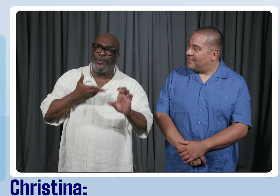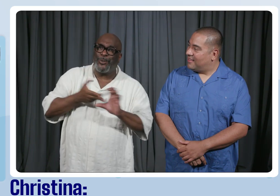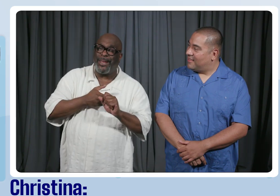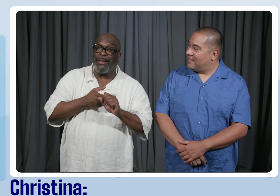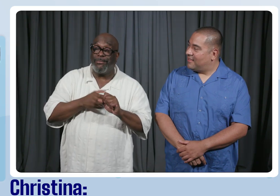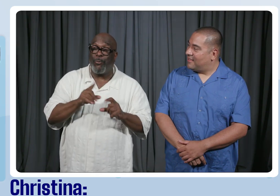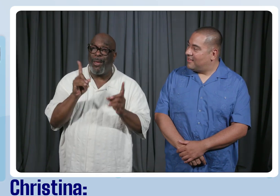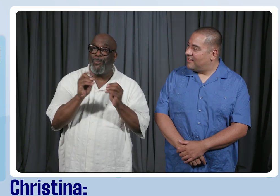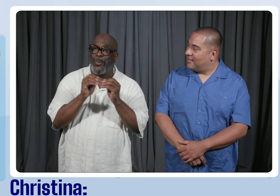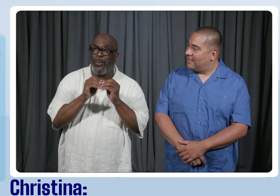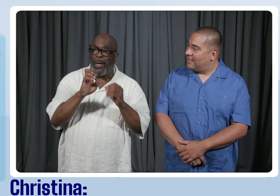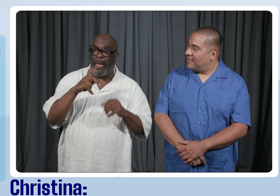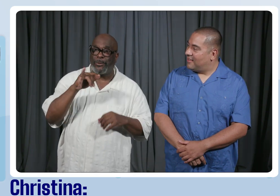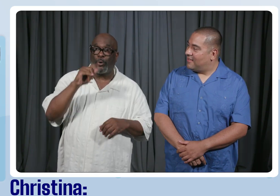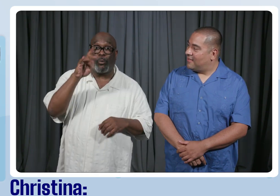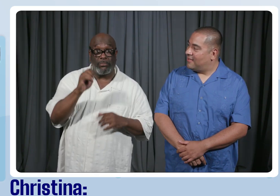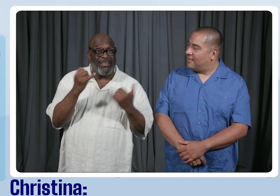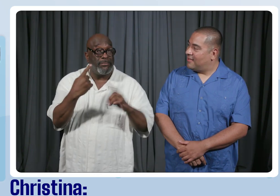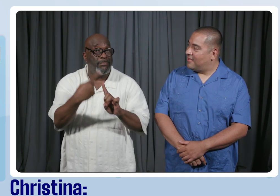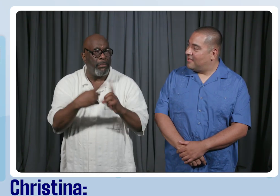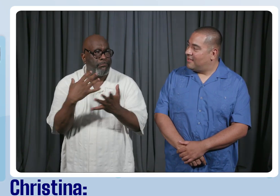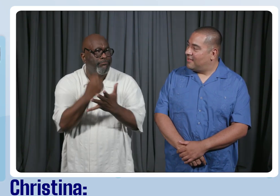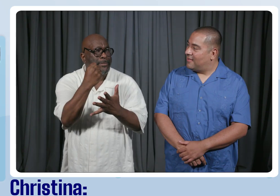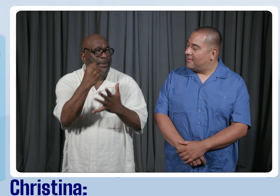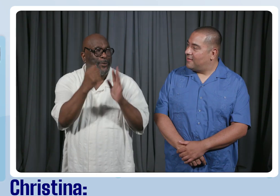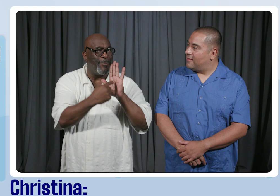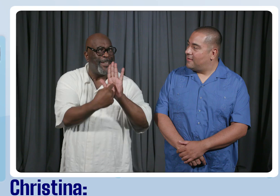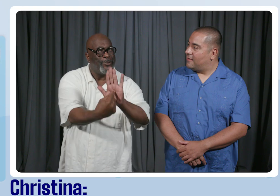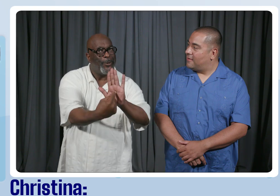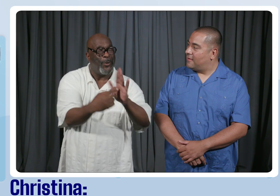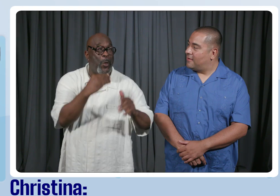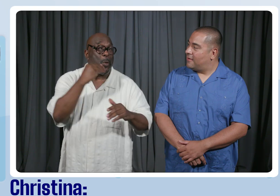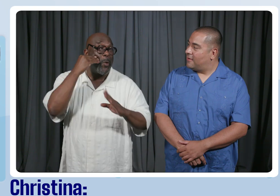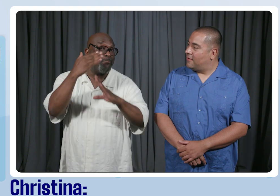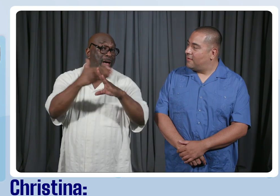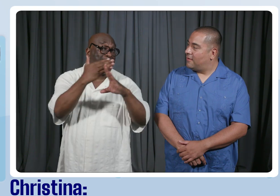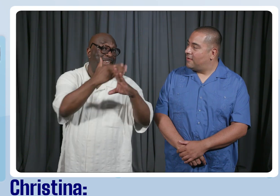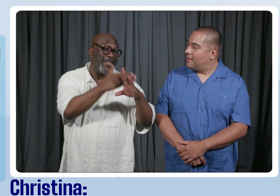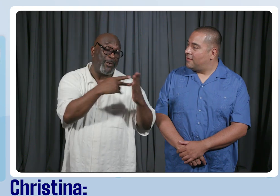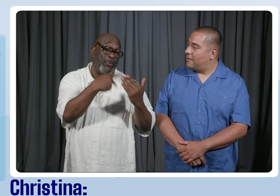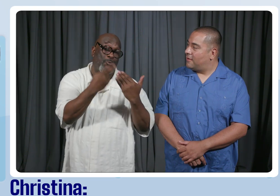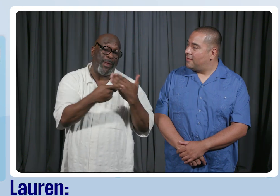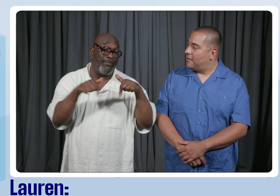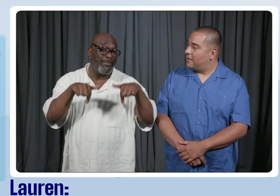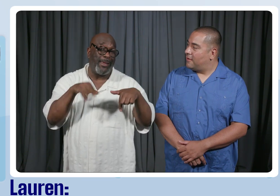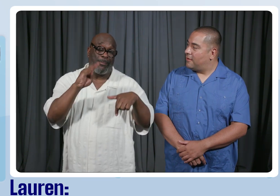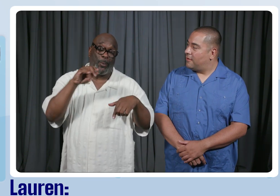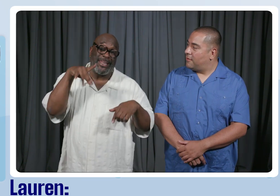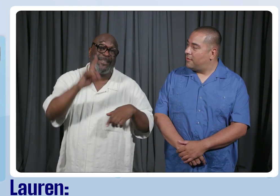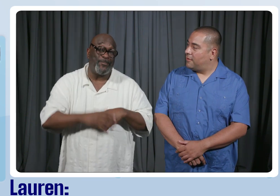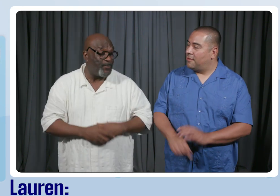All Access. This month, we have the opportunity to feature our Home Modification program at MOPD.